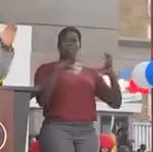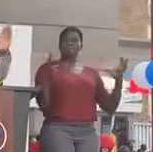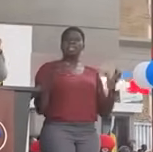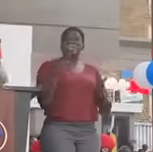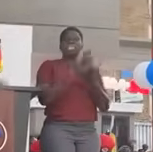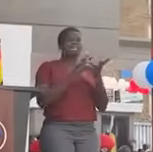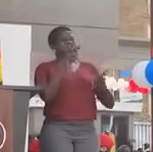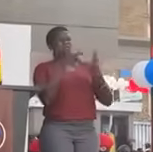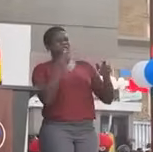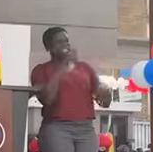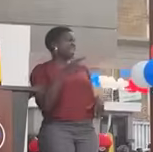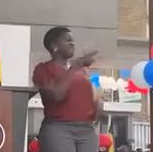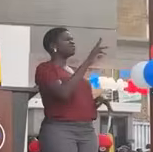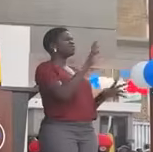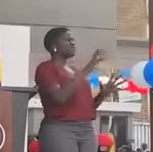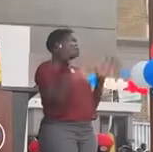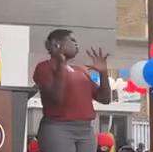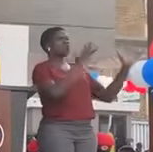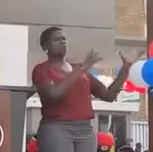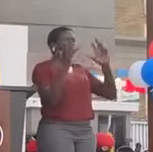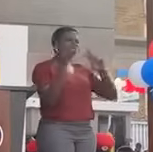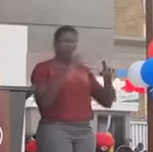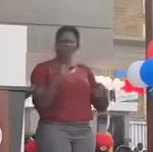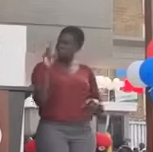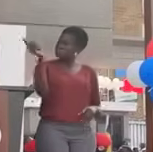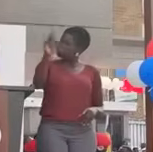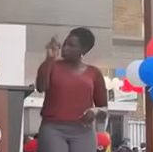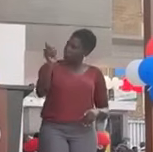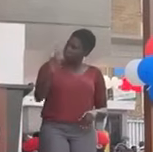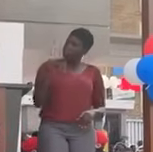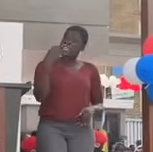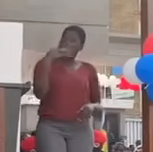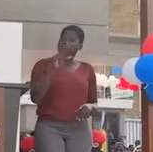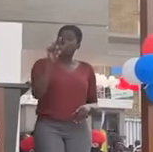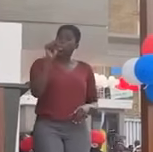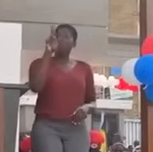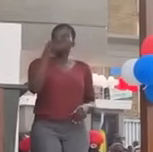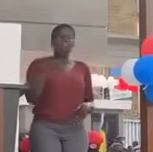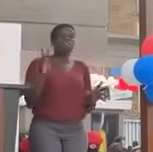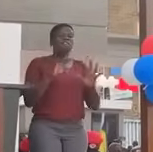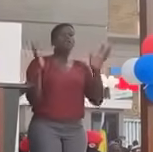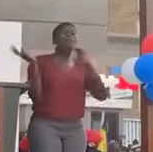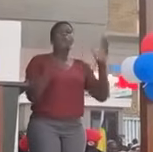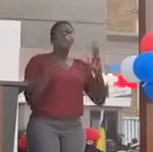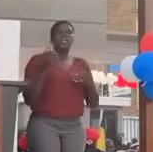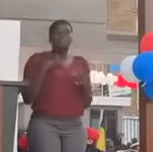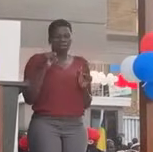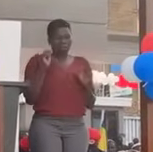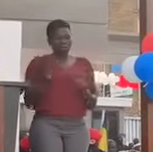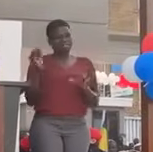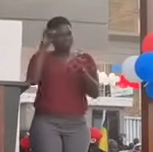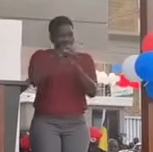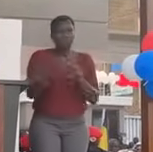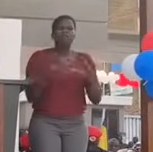Waluwa bali bagamba ntuli muyaga, and I said, if NUP is a wallowing, I want to be part of that